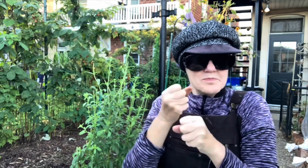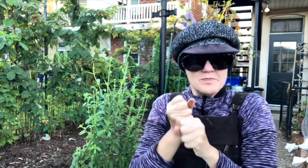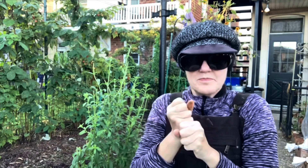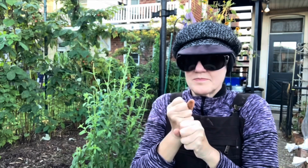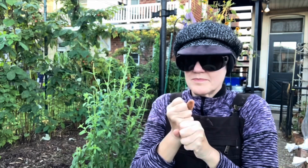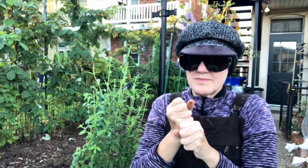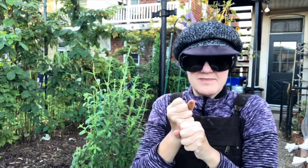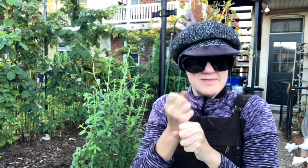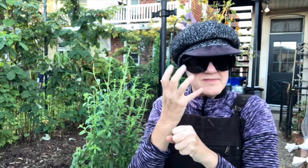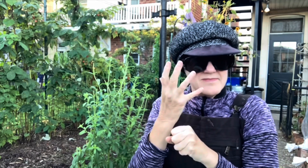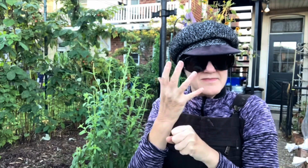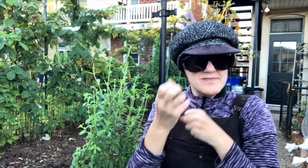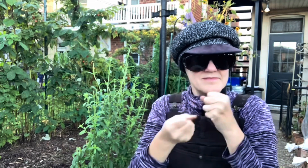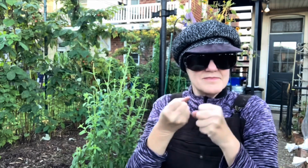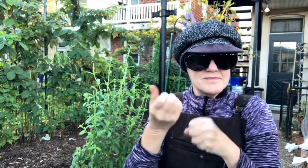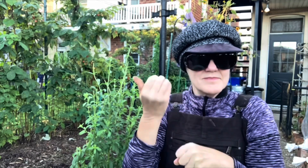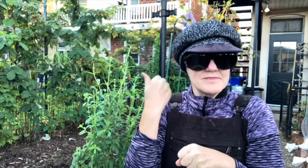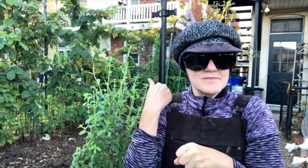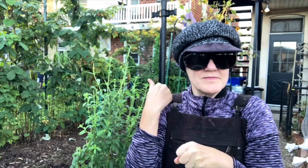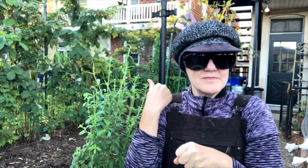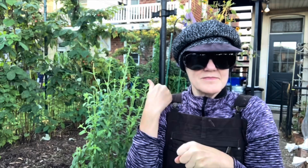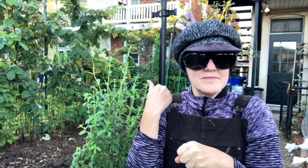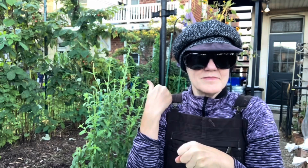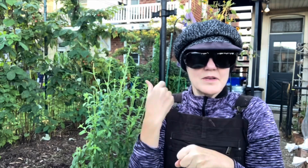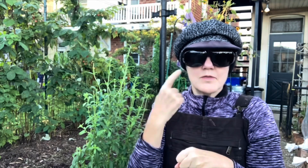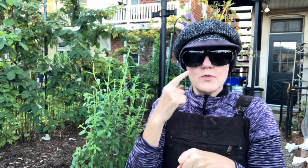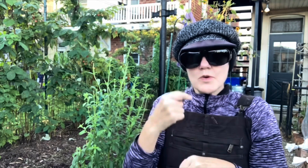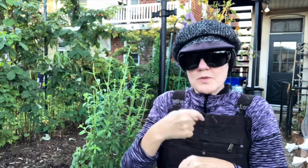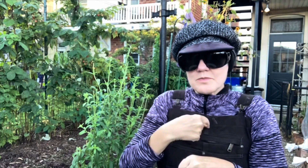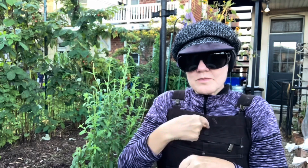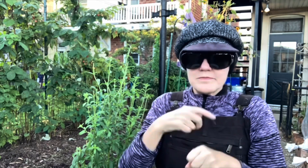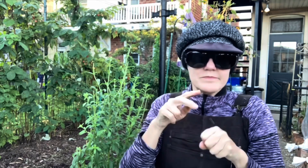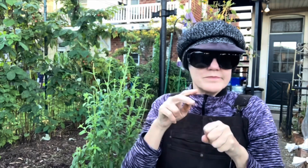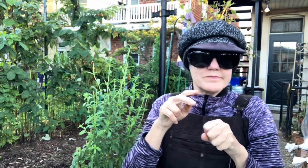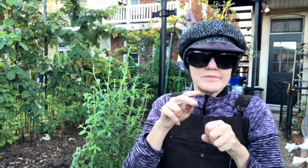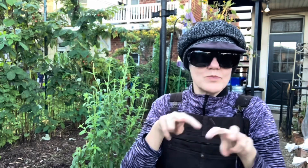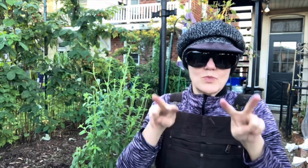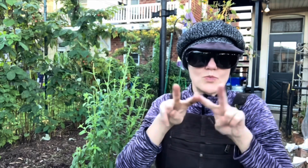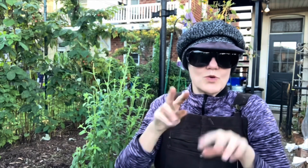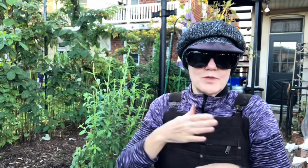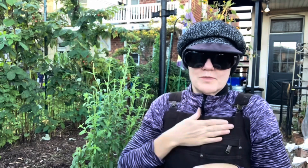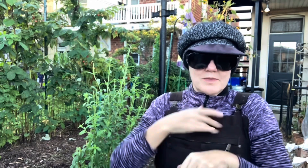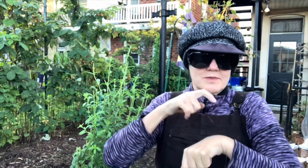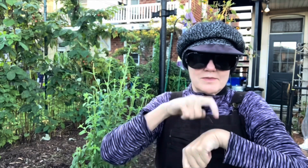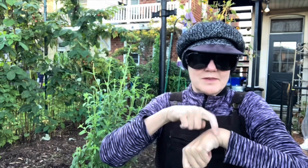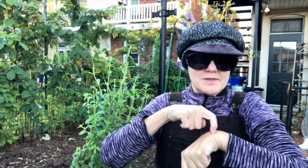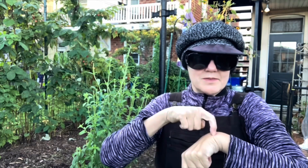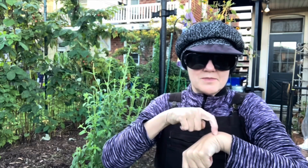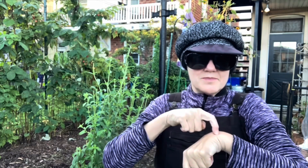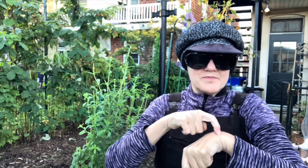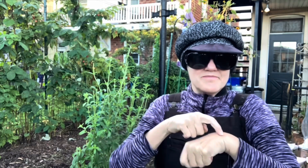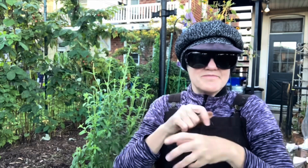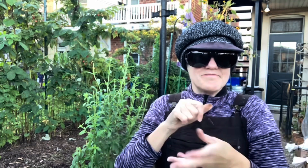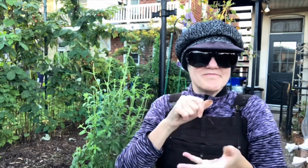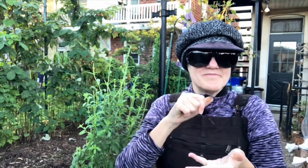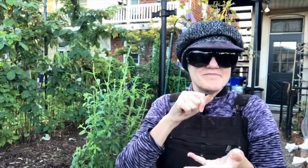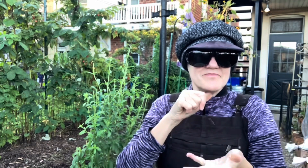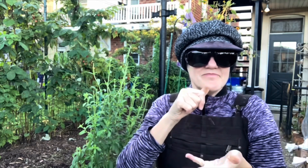I have videos on them I made, I think, 5 years ago. But for me, it's not worth my time.